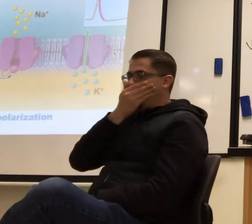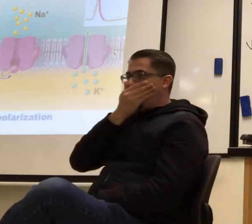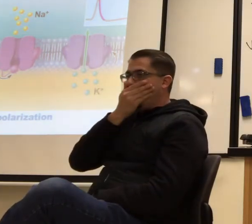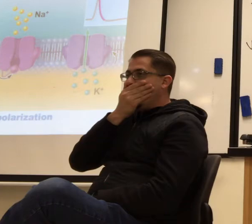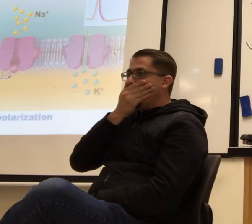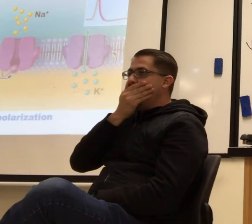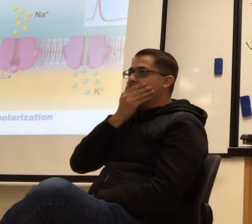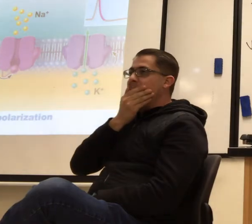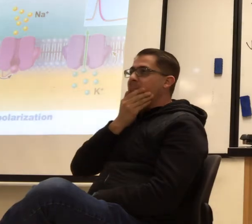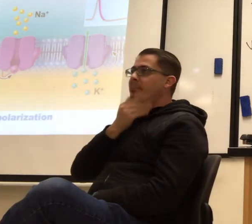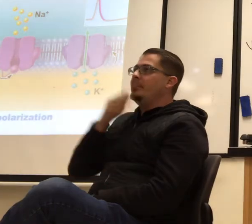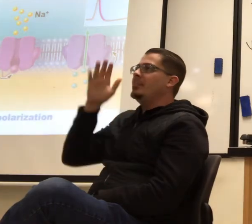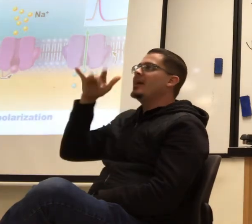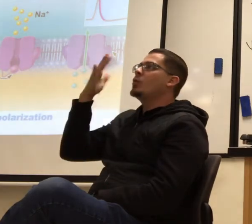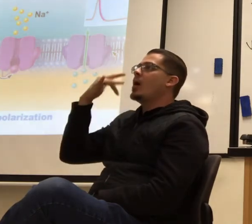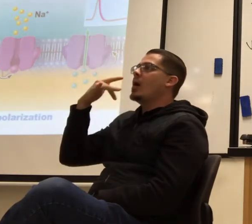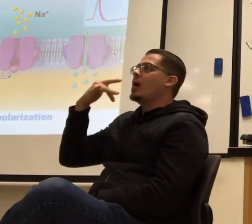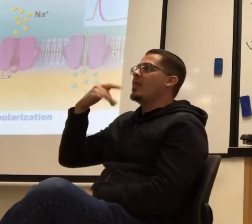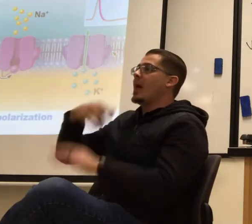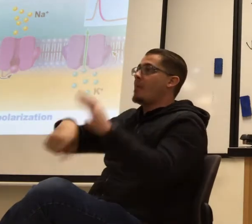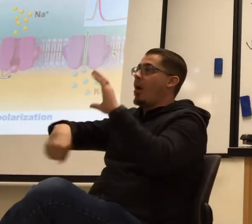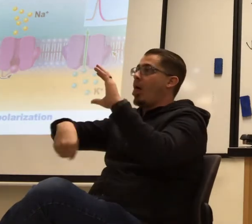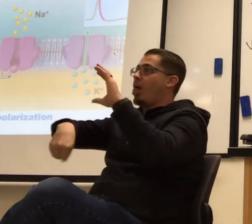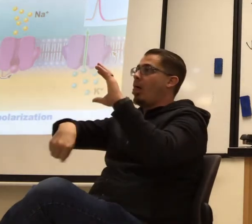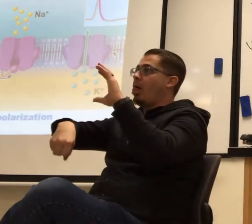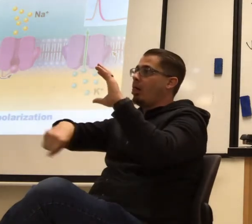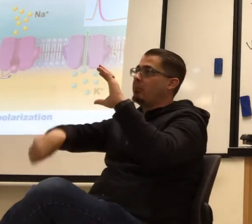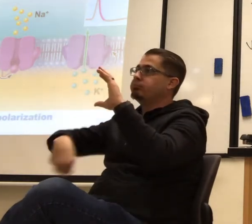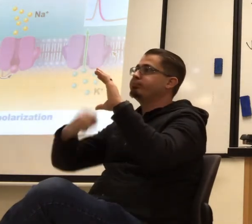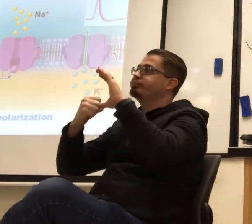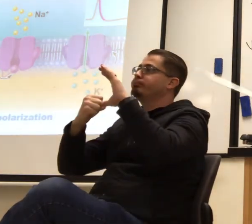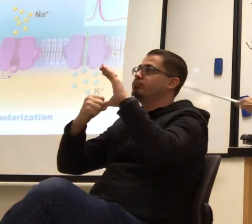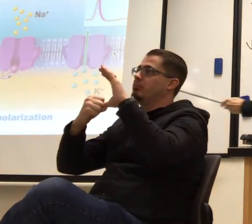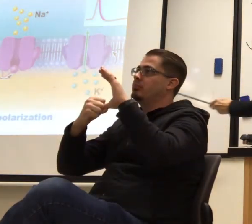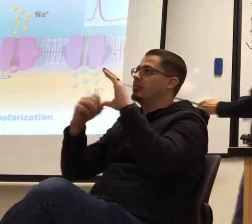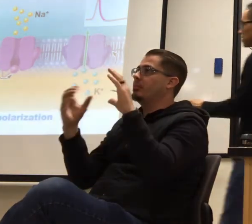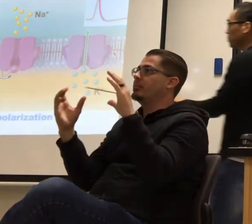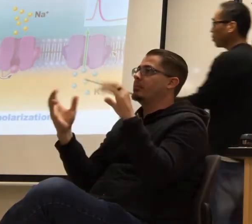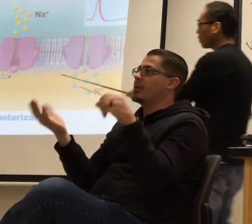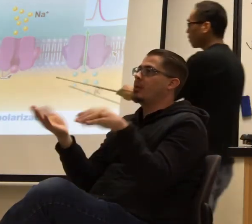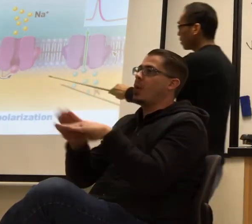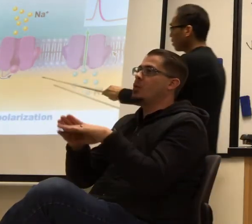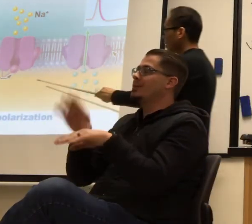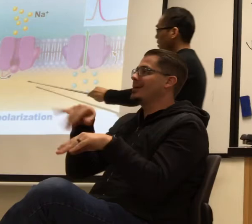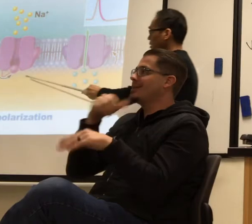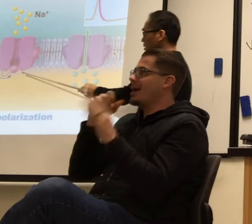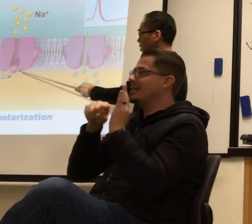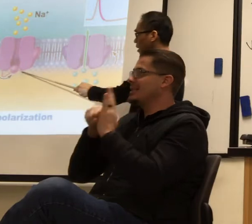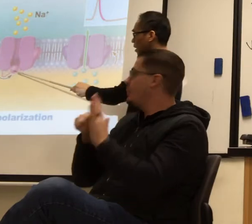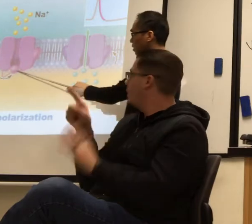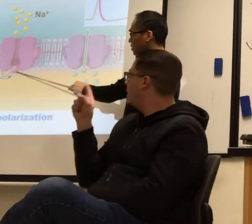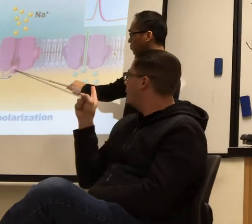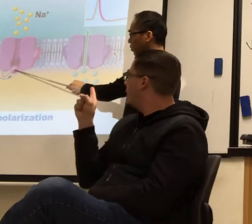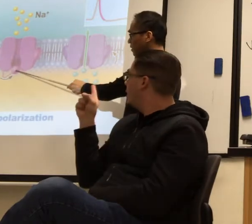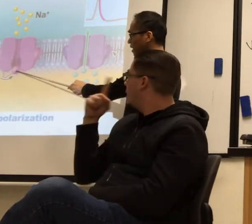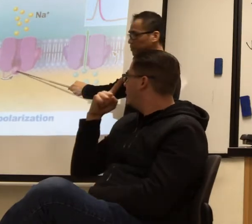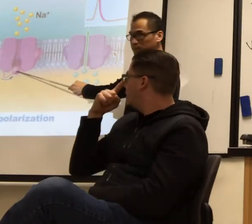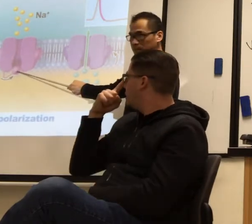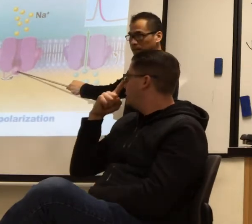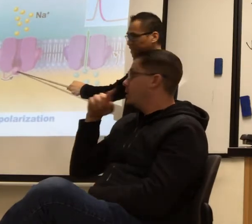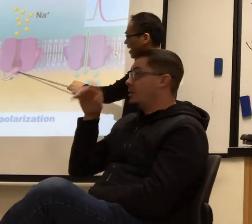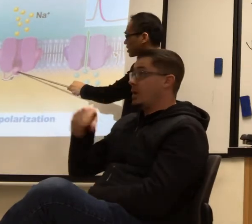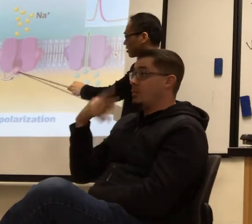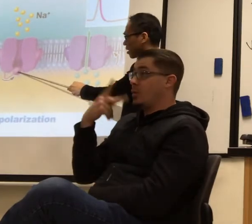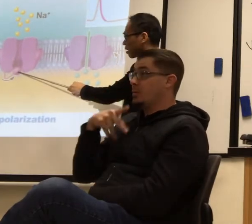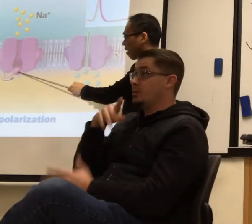So that's why the little ball and chain gate closes. This is not a symbol. This protein has